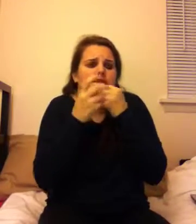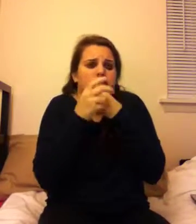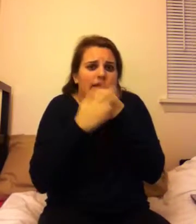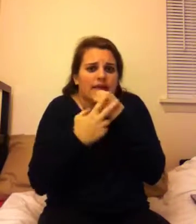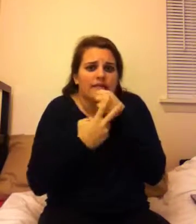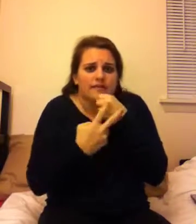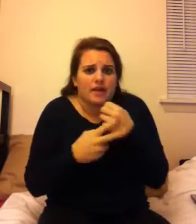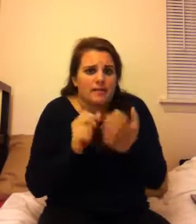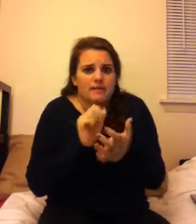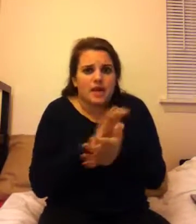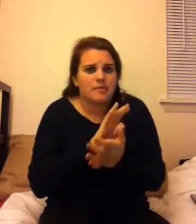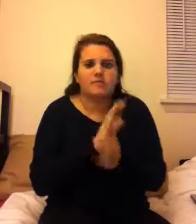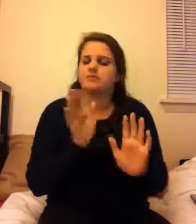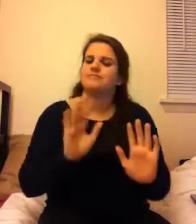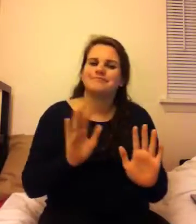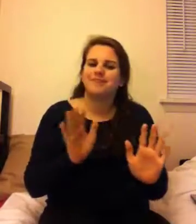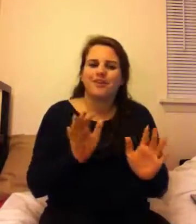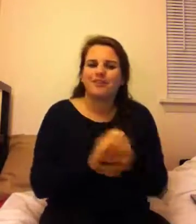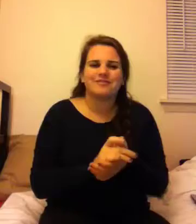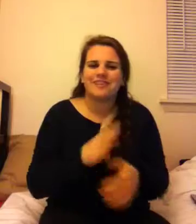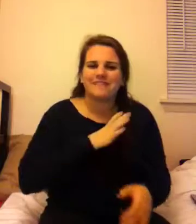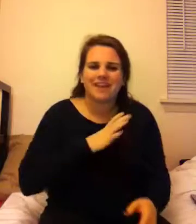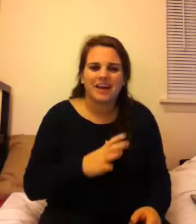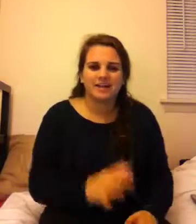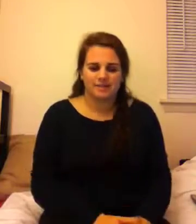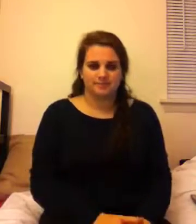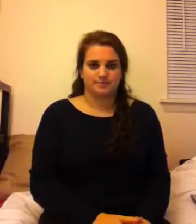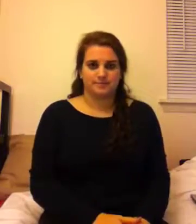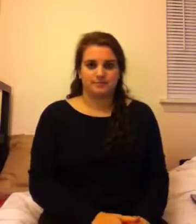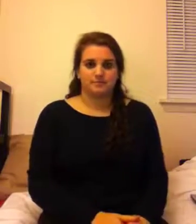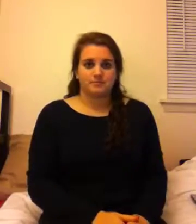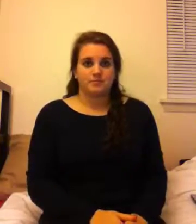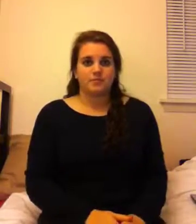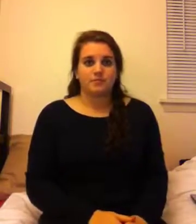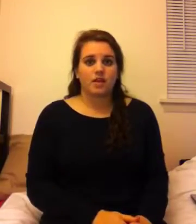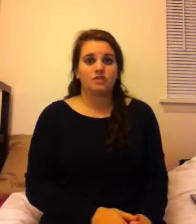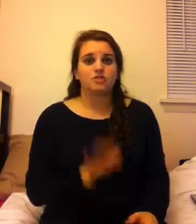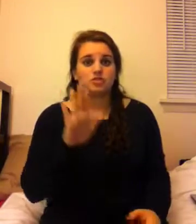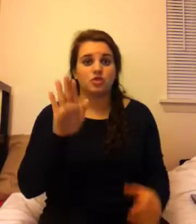You should leave wide margins on each side, about 1.5 inches.